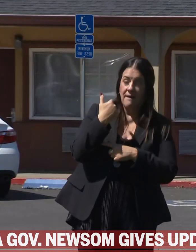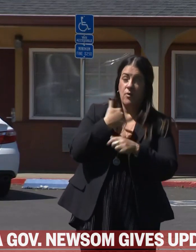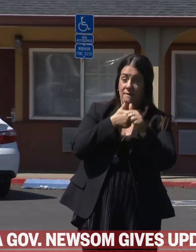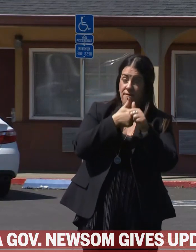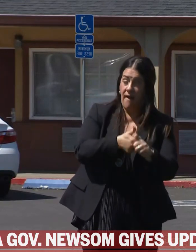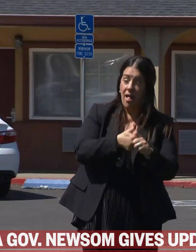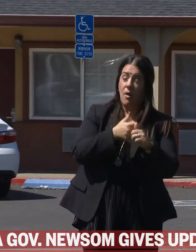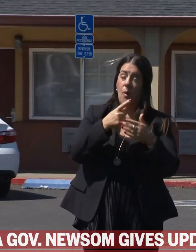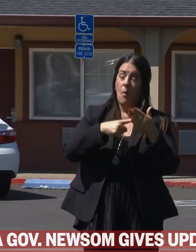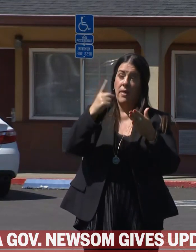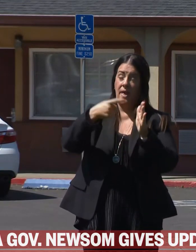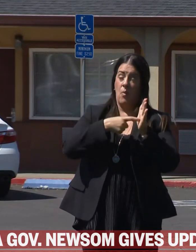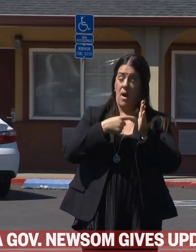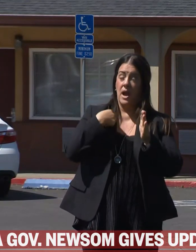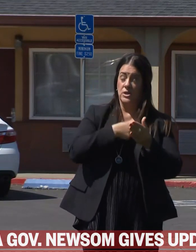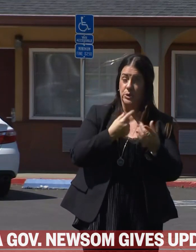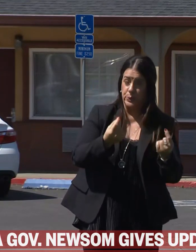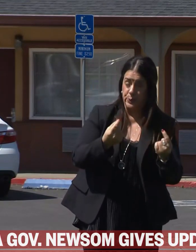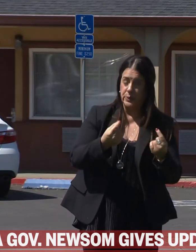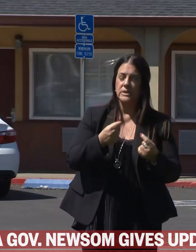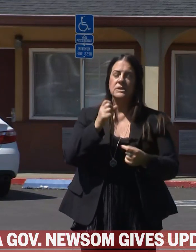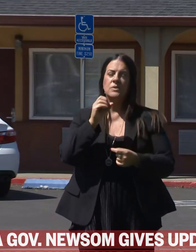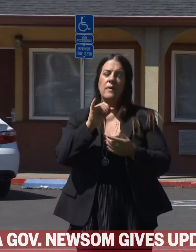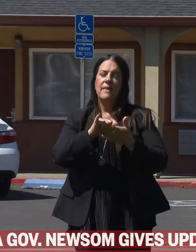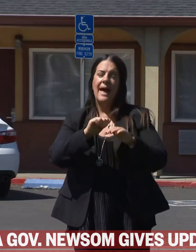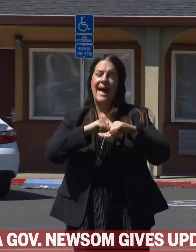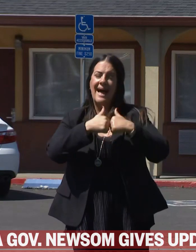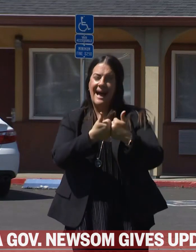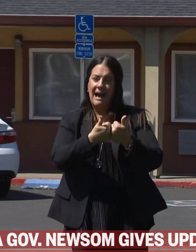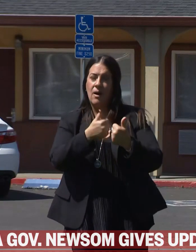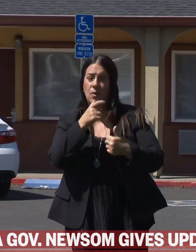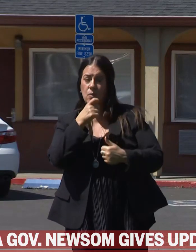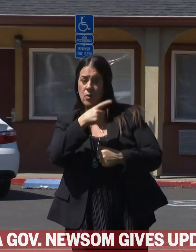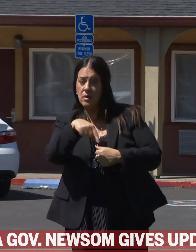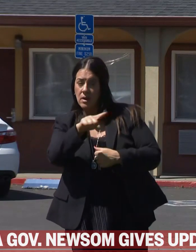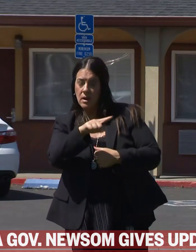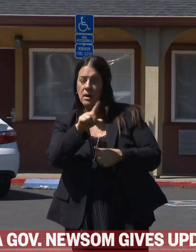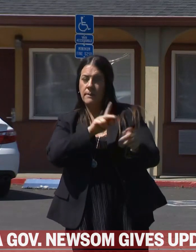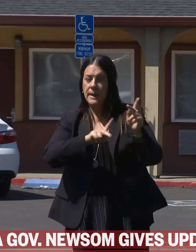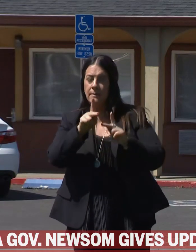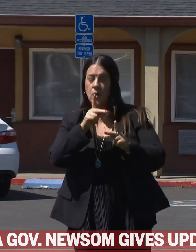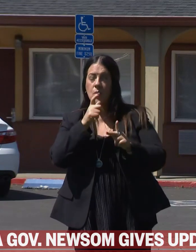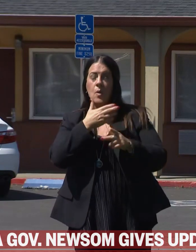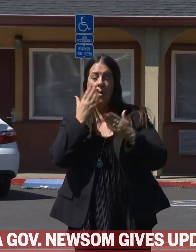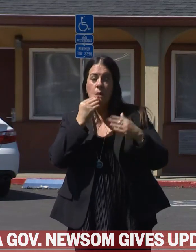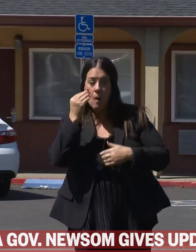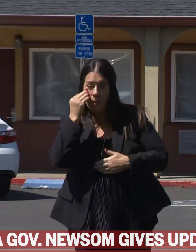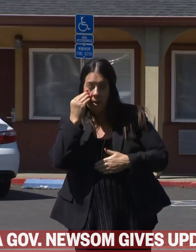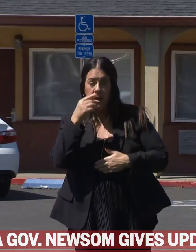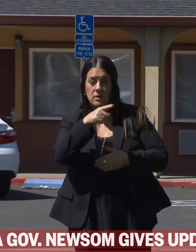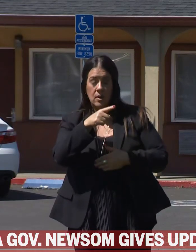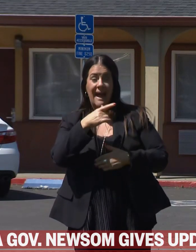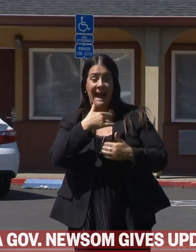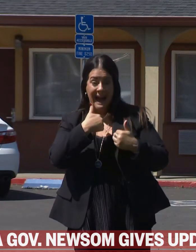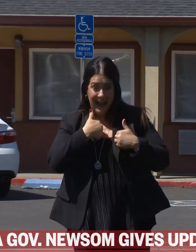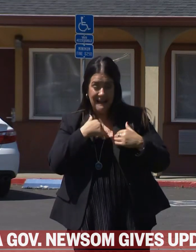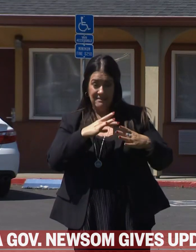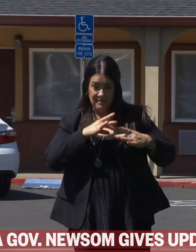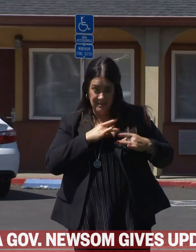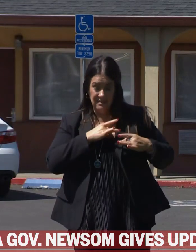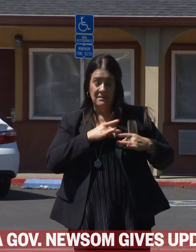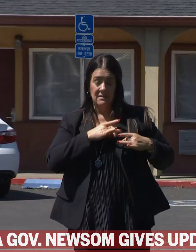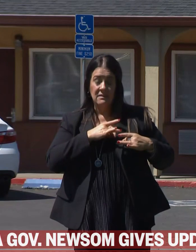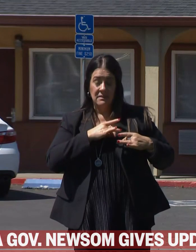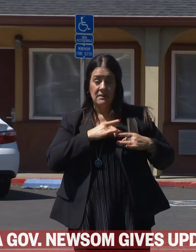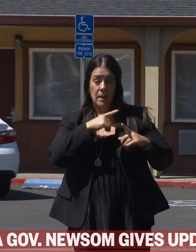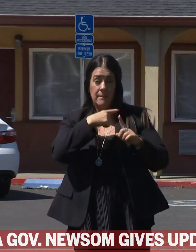that's focus on a subset of the homeless population that are COVID-19 positive, have been exposed, or are